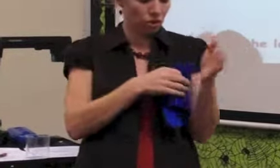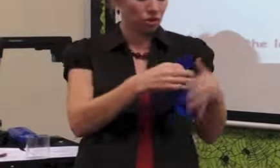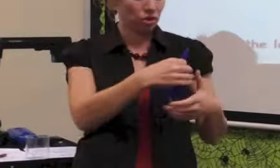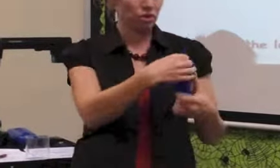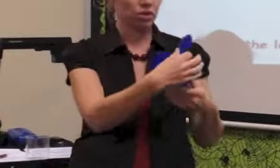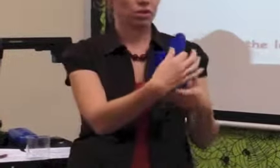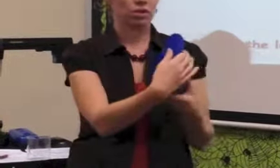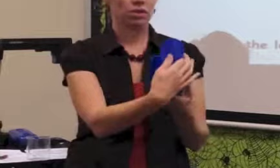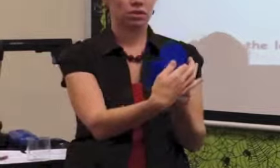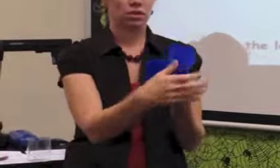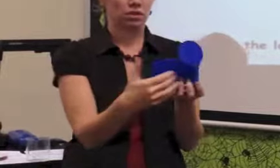center